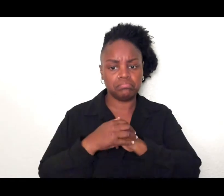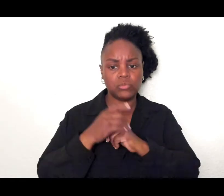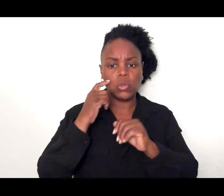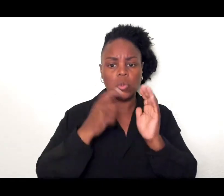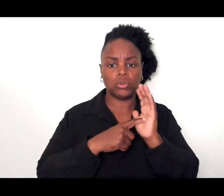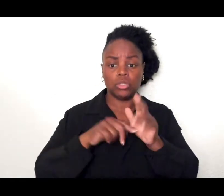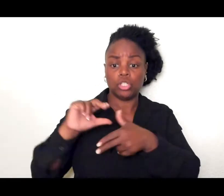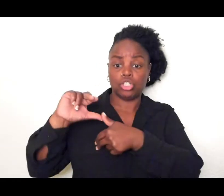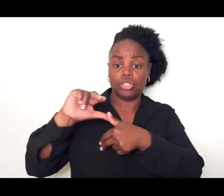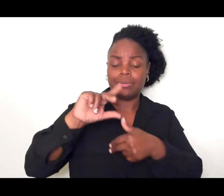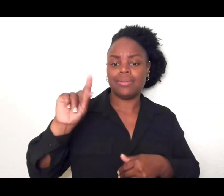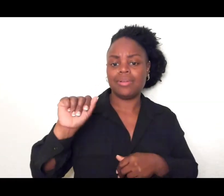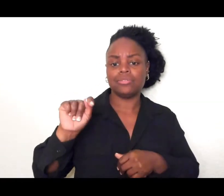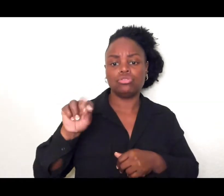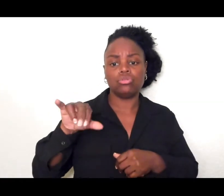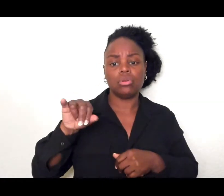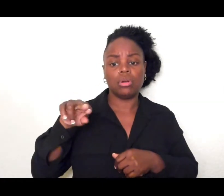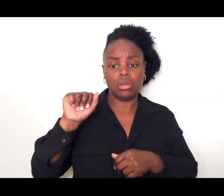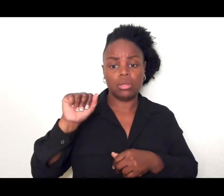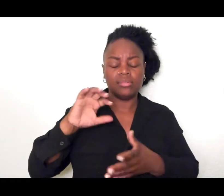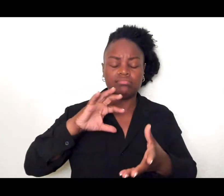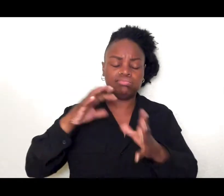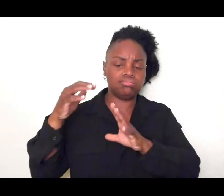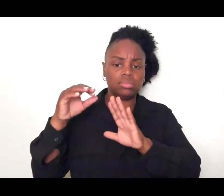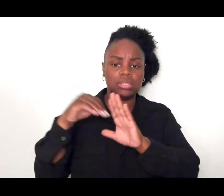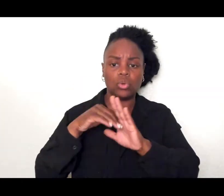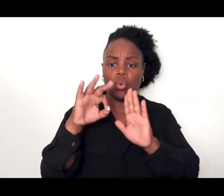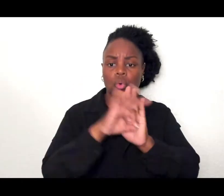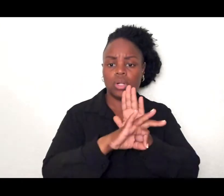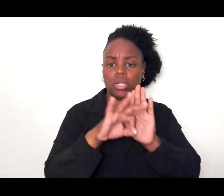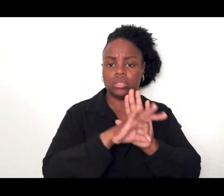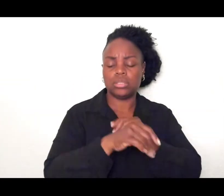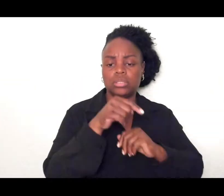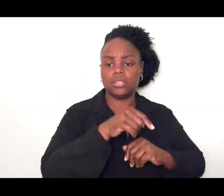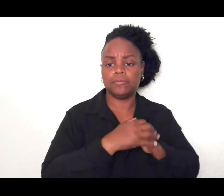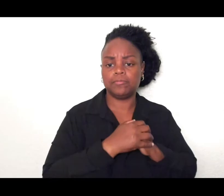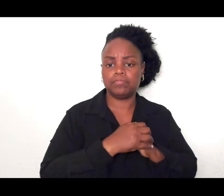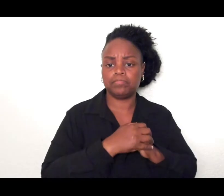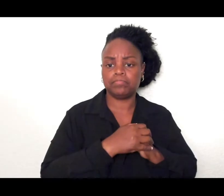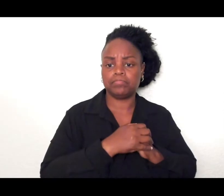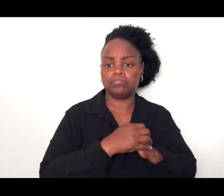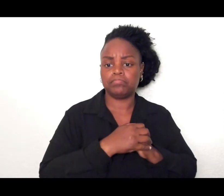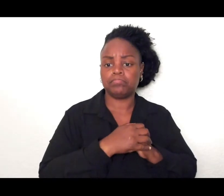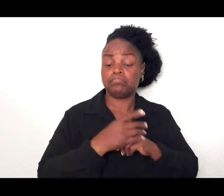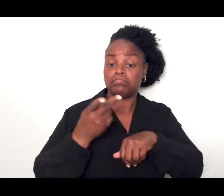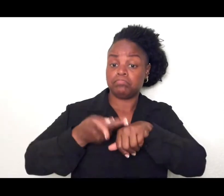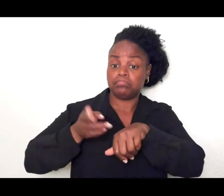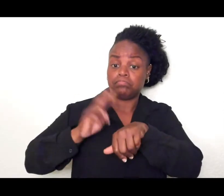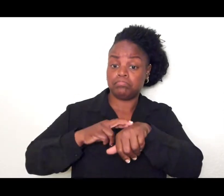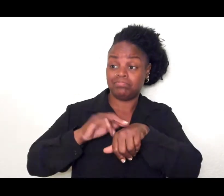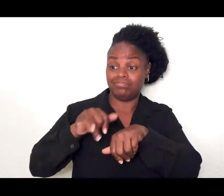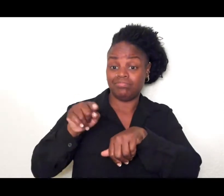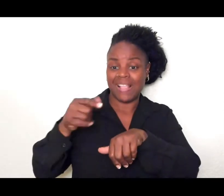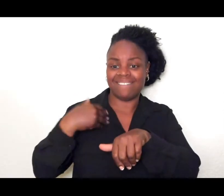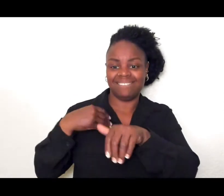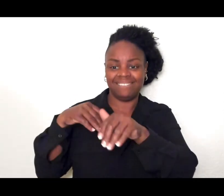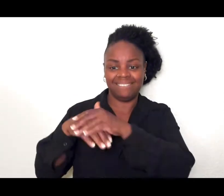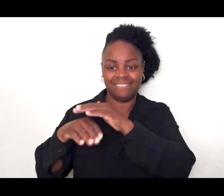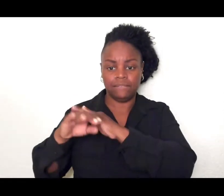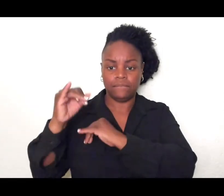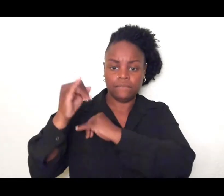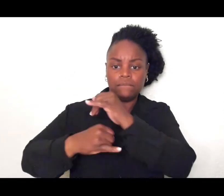extreme crisis on the globe. And we also know that the people that get hit the hardest are Crips.